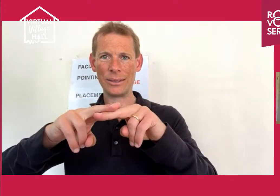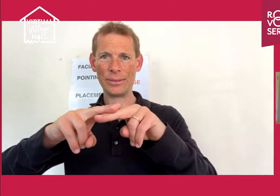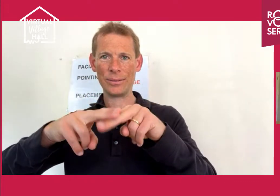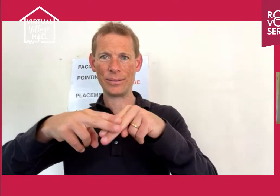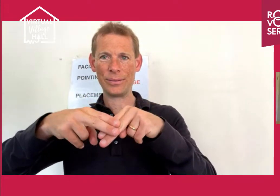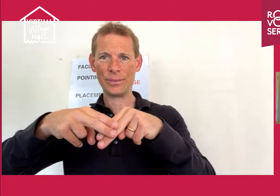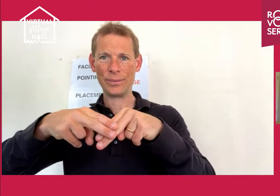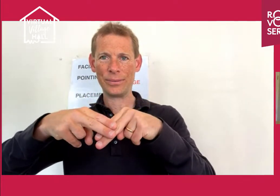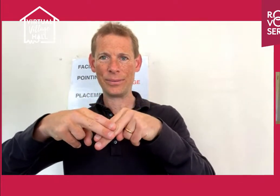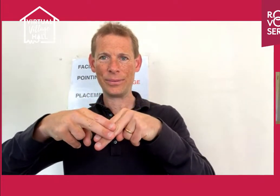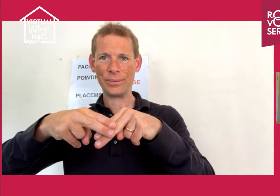F,